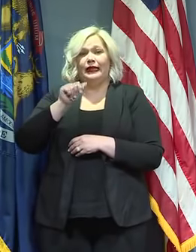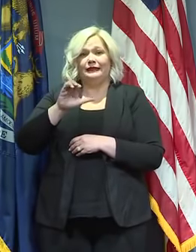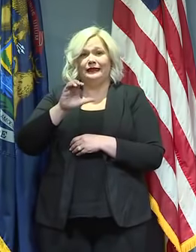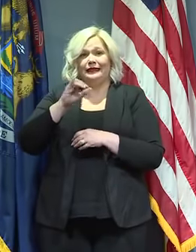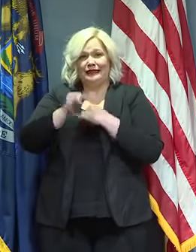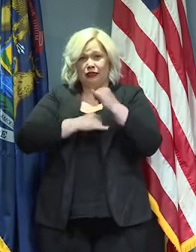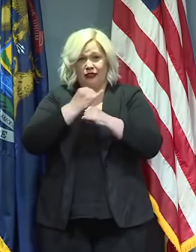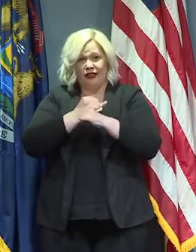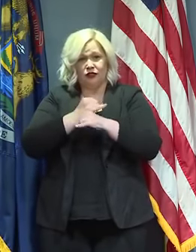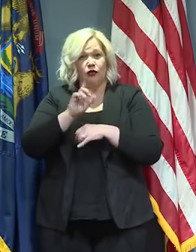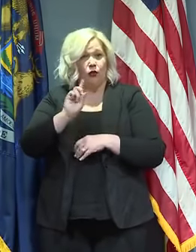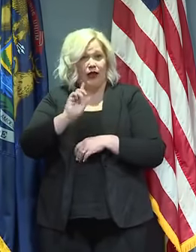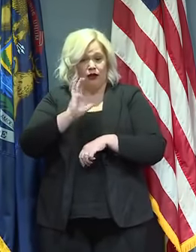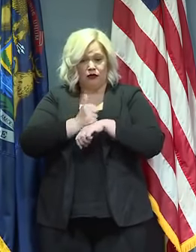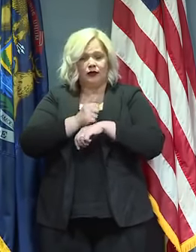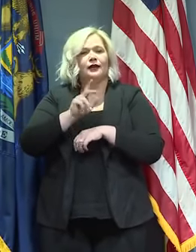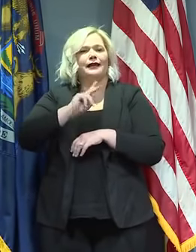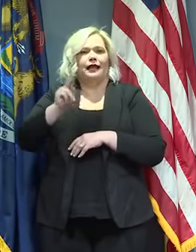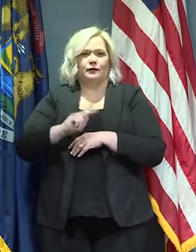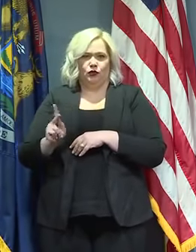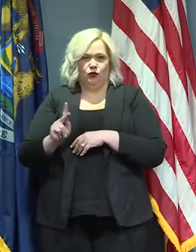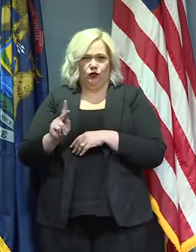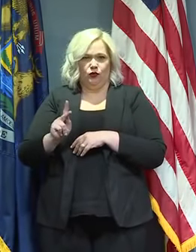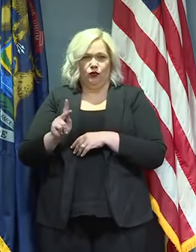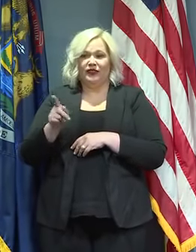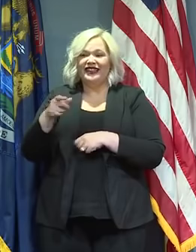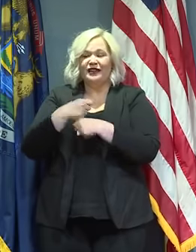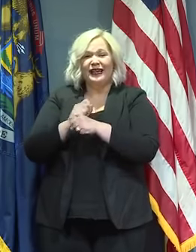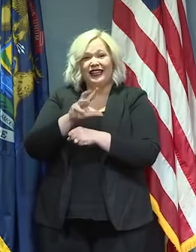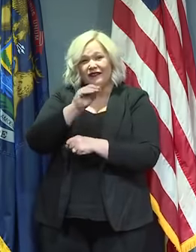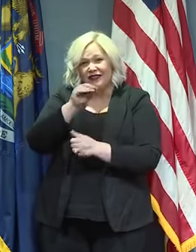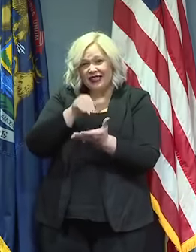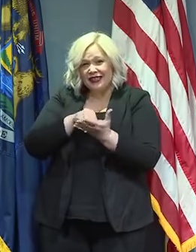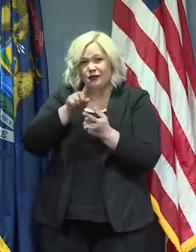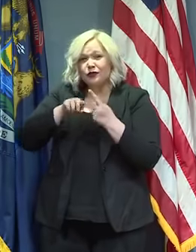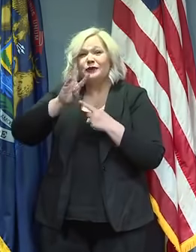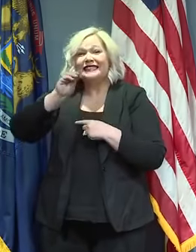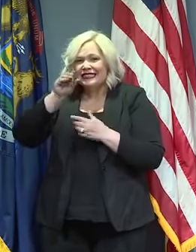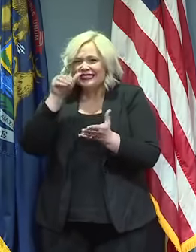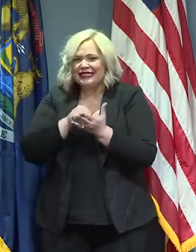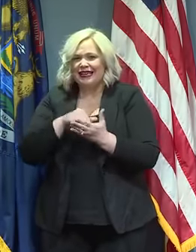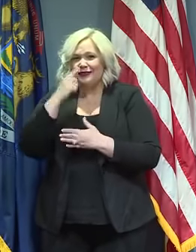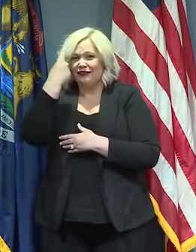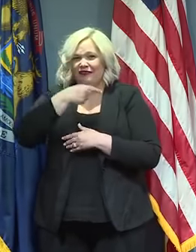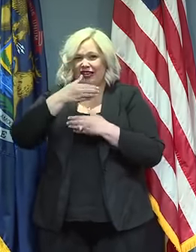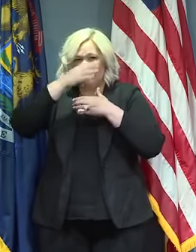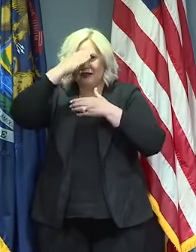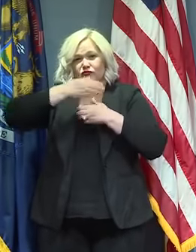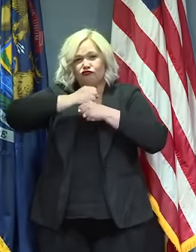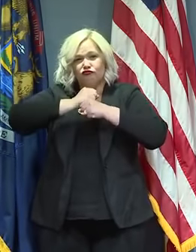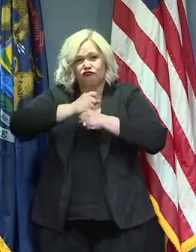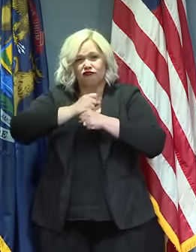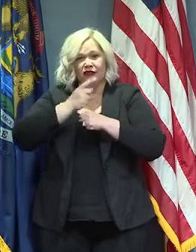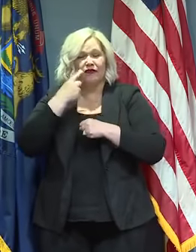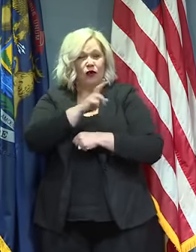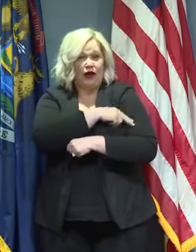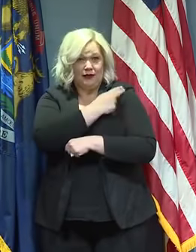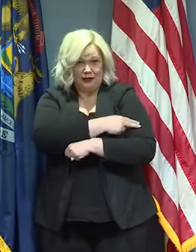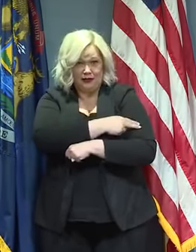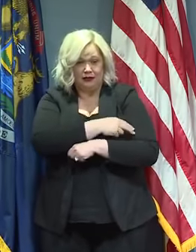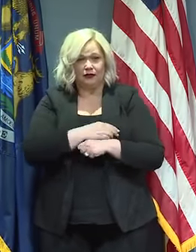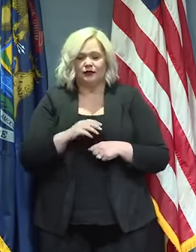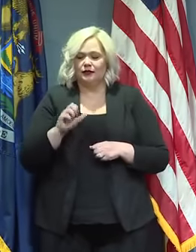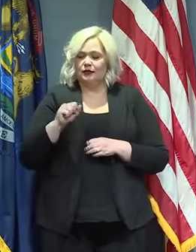Kalamazoo. They are now producing between 50,000 and 60,000 face shields per day for our hospitals.